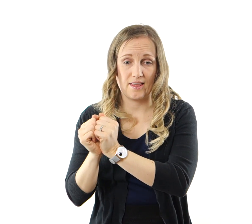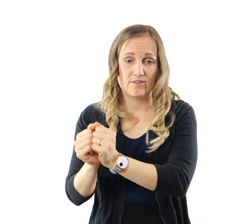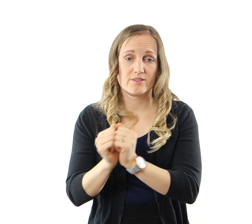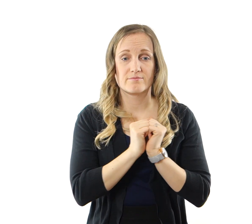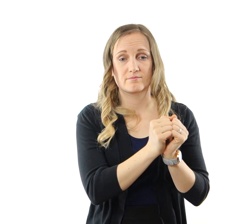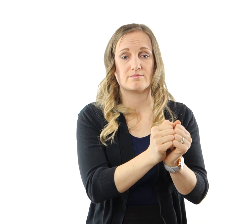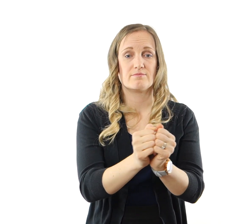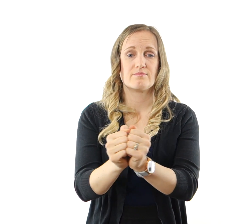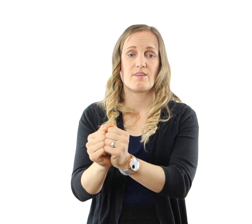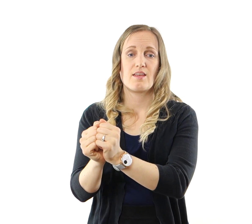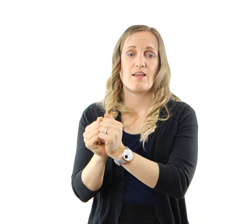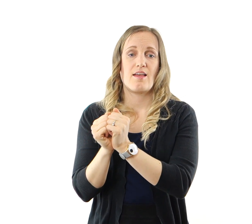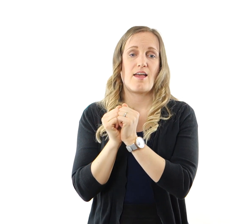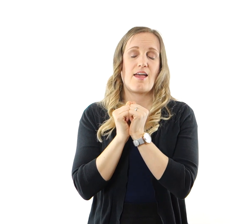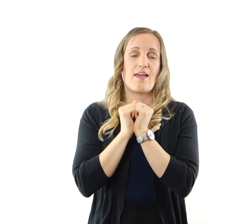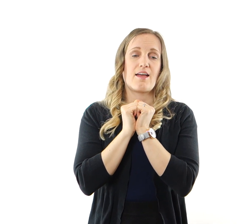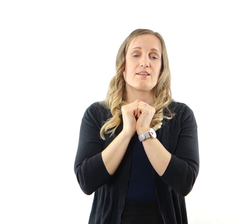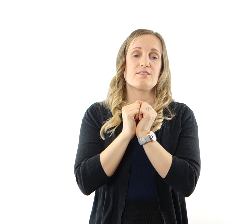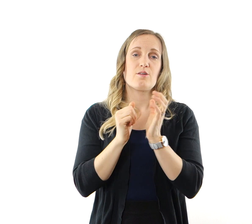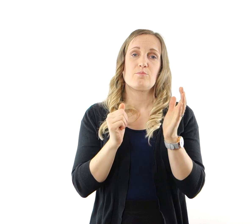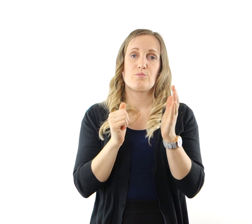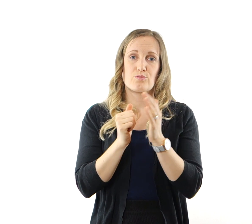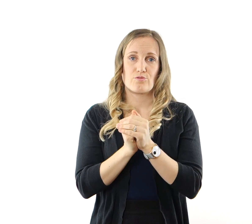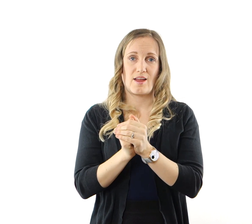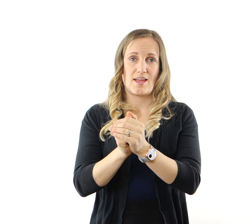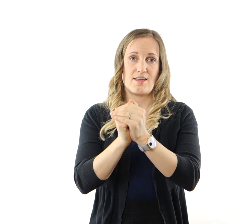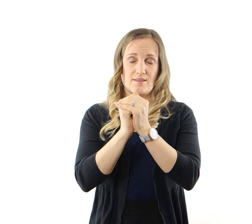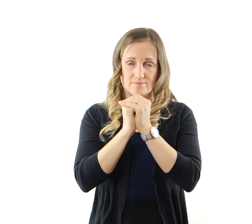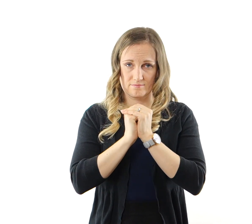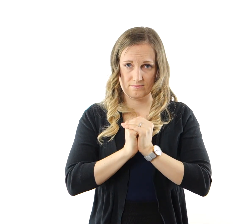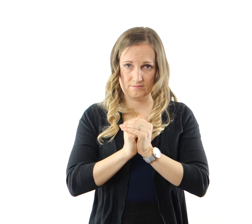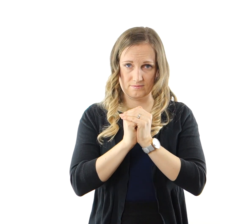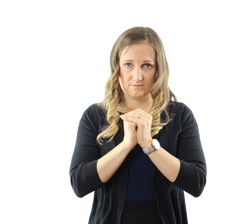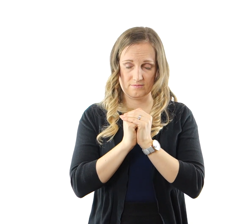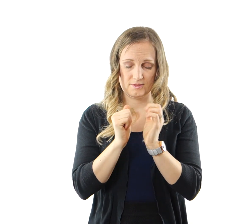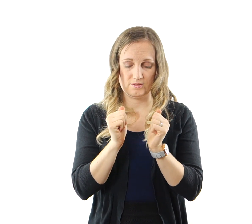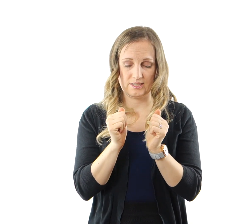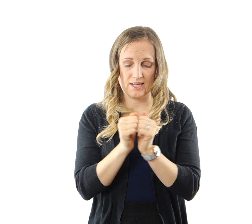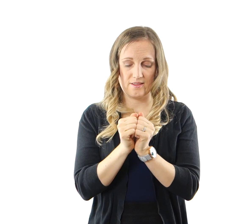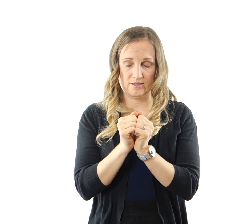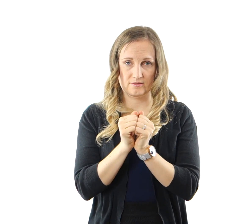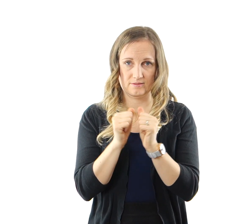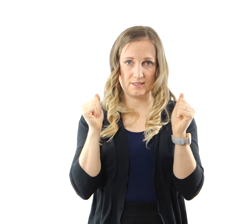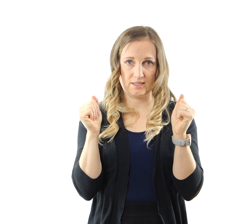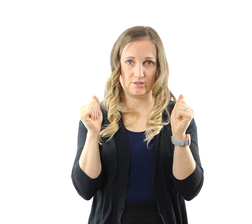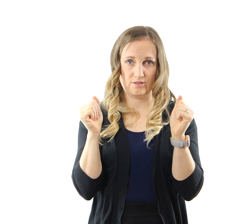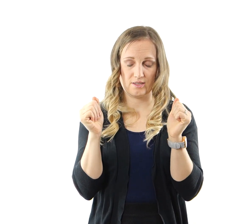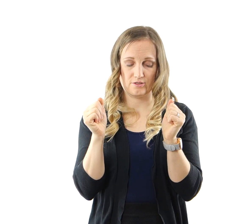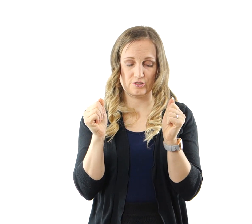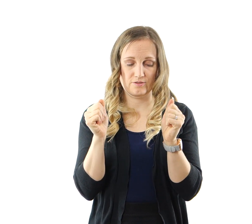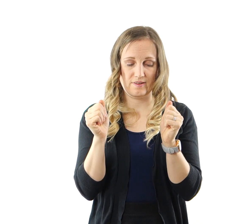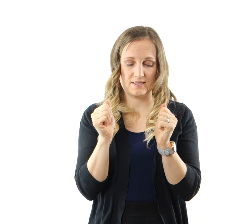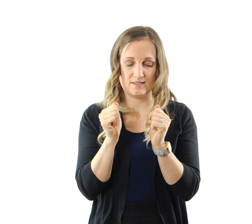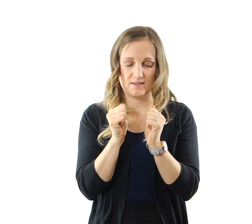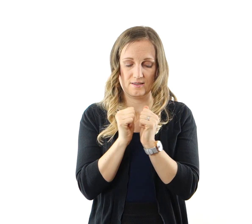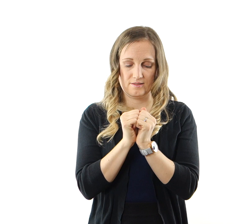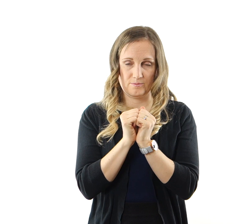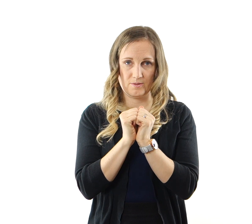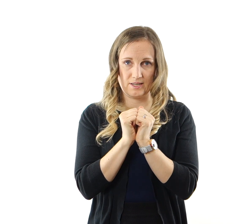together and pray. So together, it's like you got your 2 fists, put them